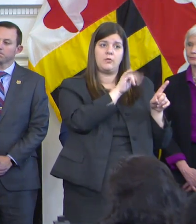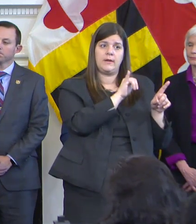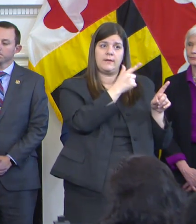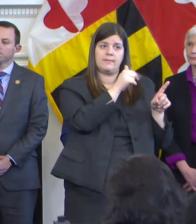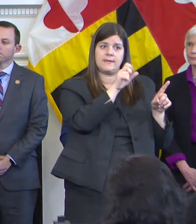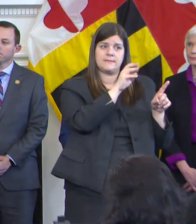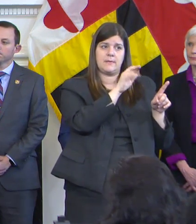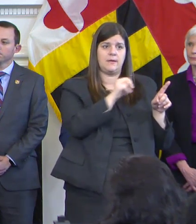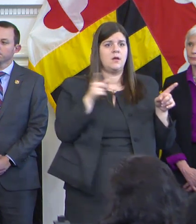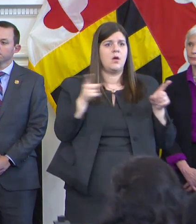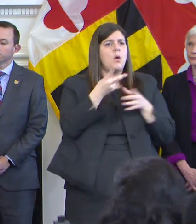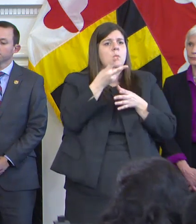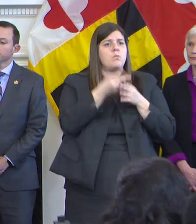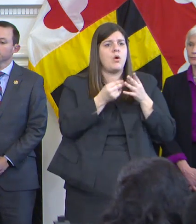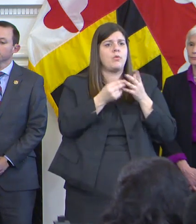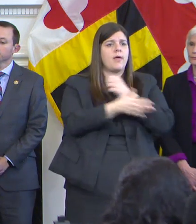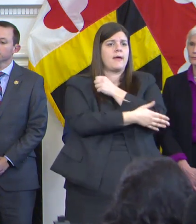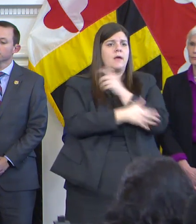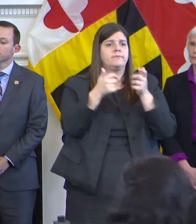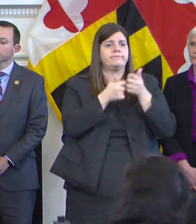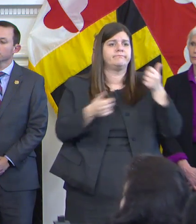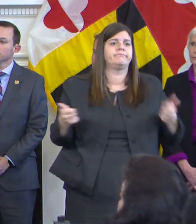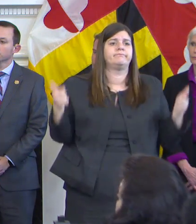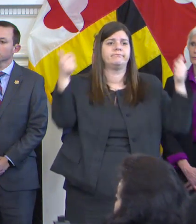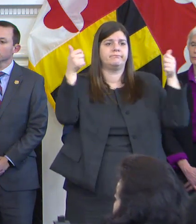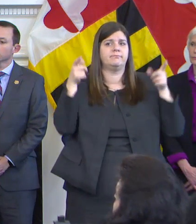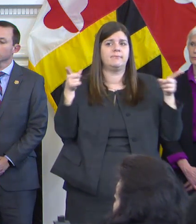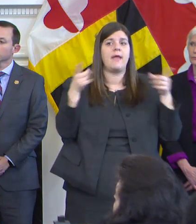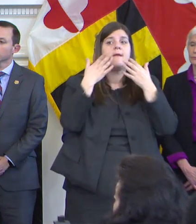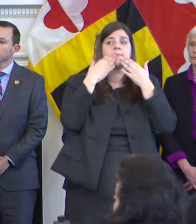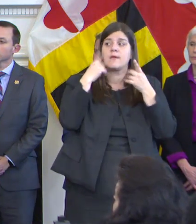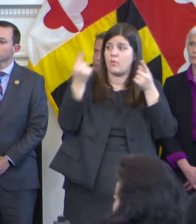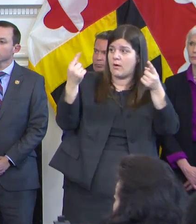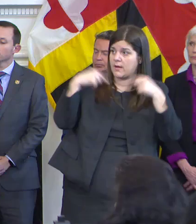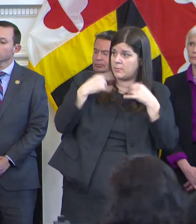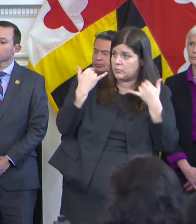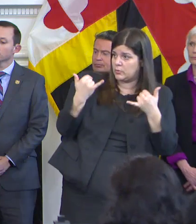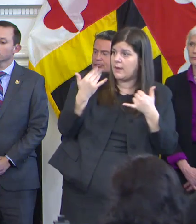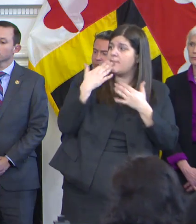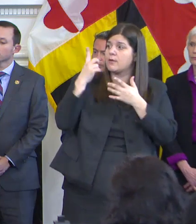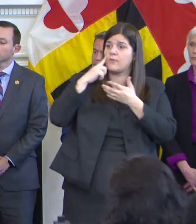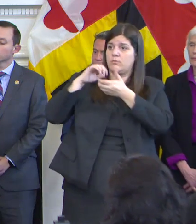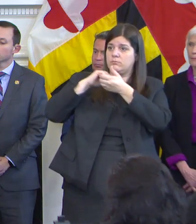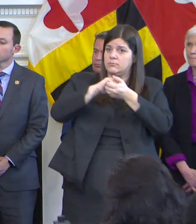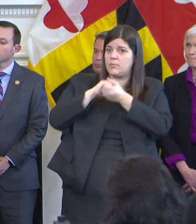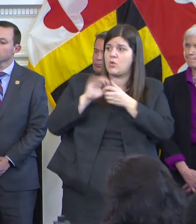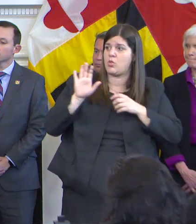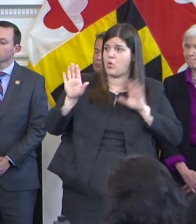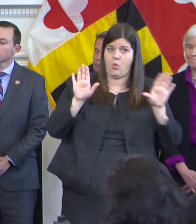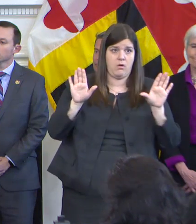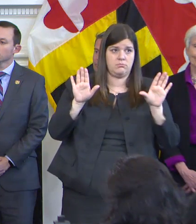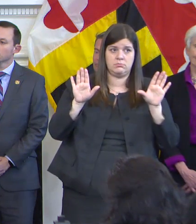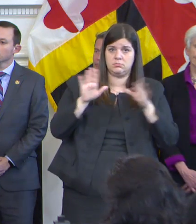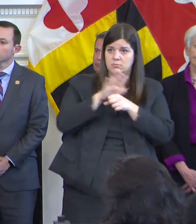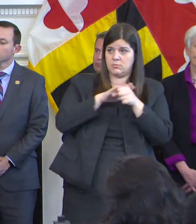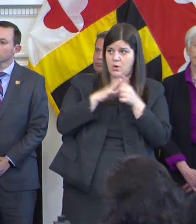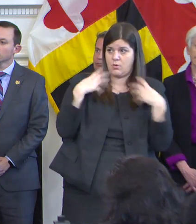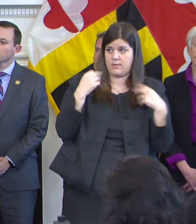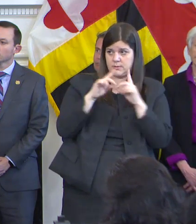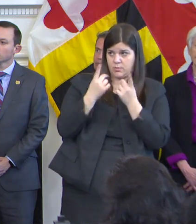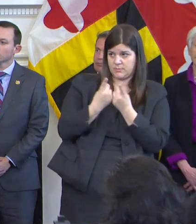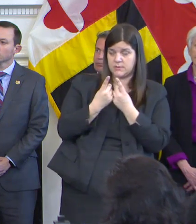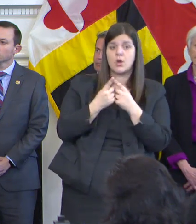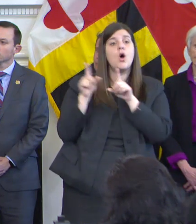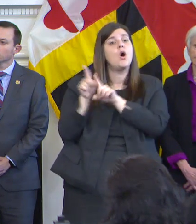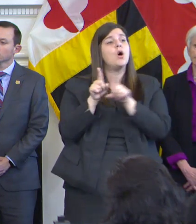their cooperation and that of their local health departments. I also want to provide an update on